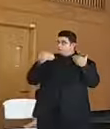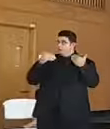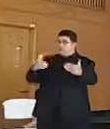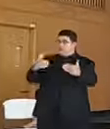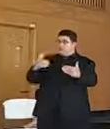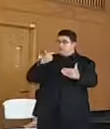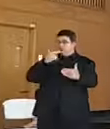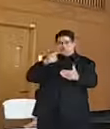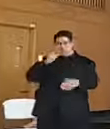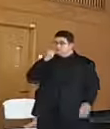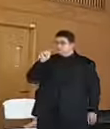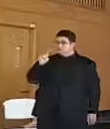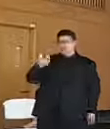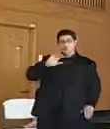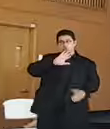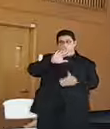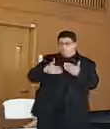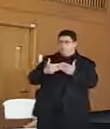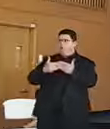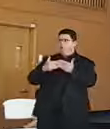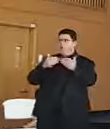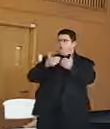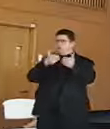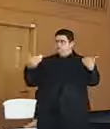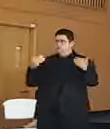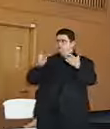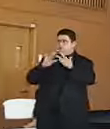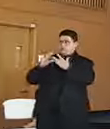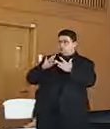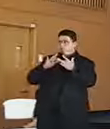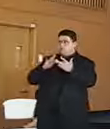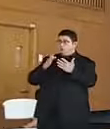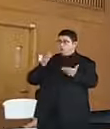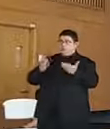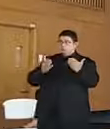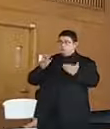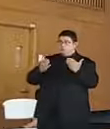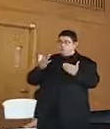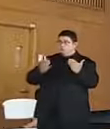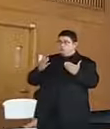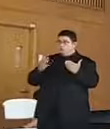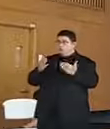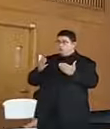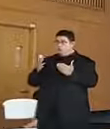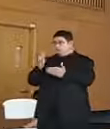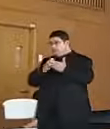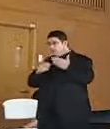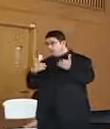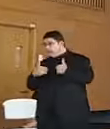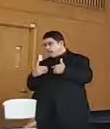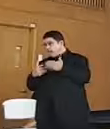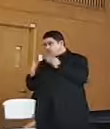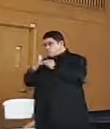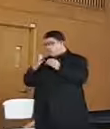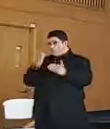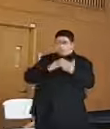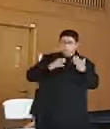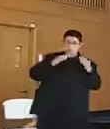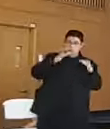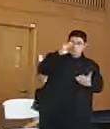go all virtual? Why? I know it's a partnership. Maybe the superintendent has more weight when it comes to that and you have less, but why don't we just come with